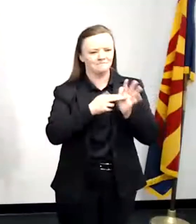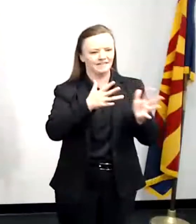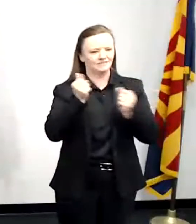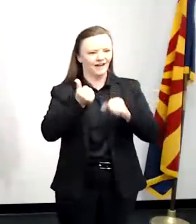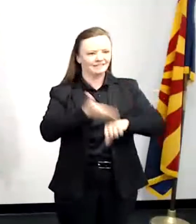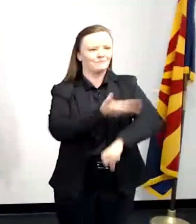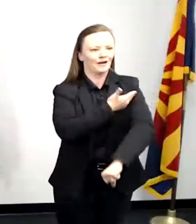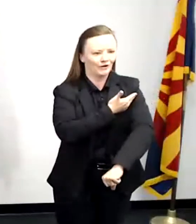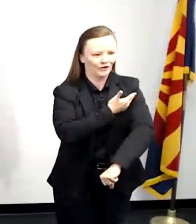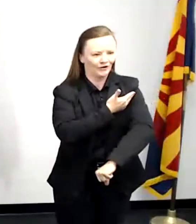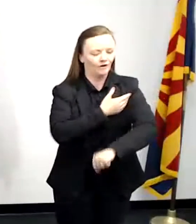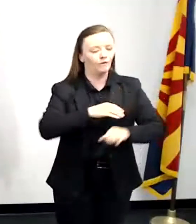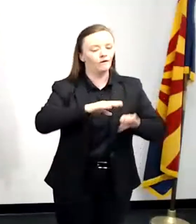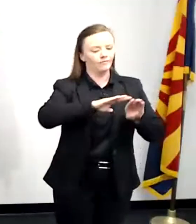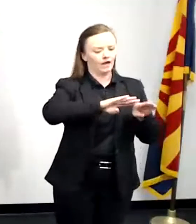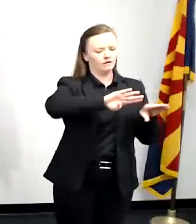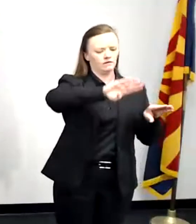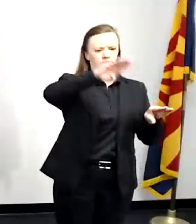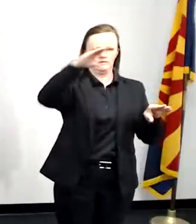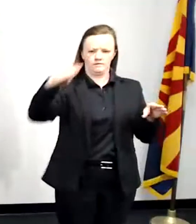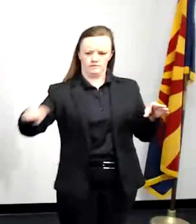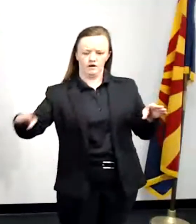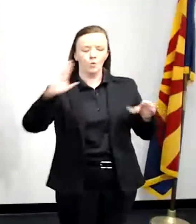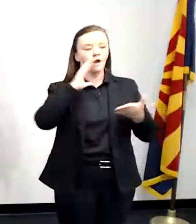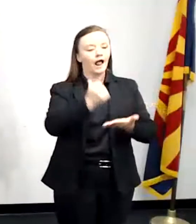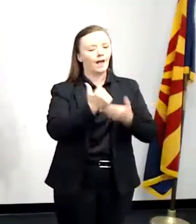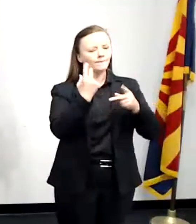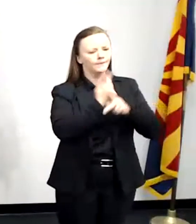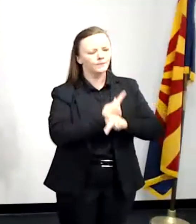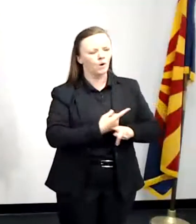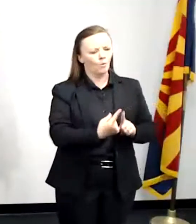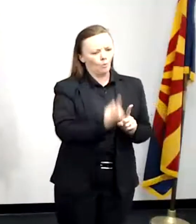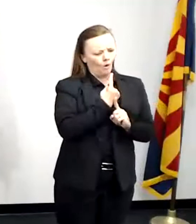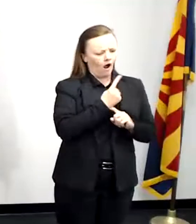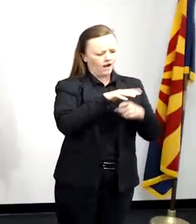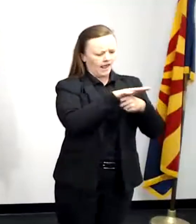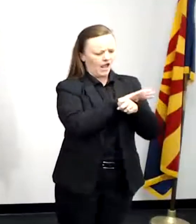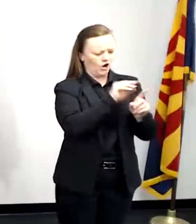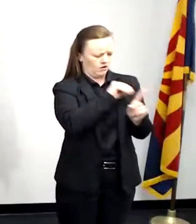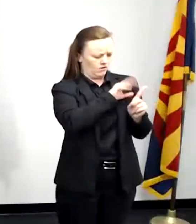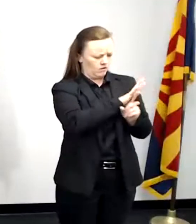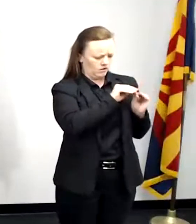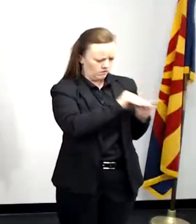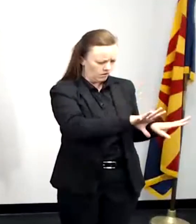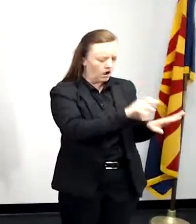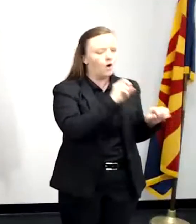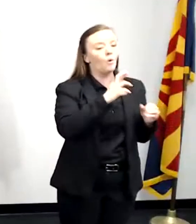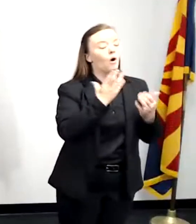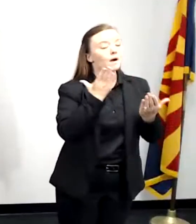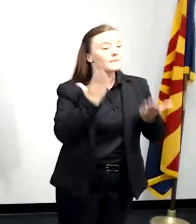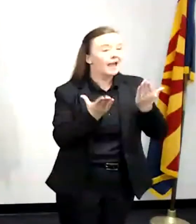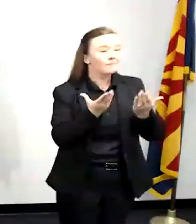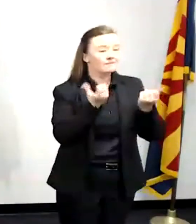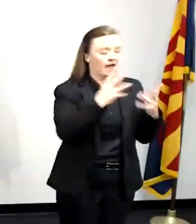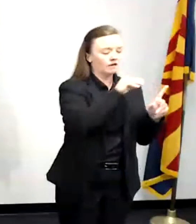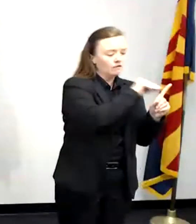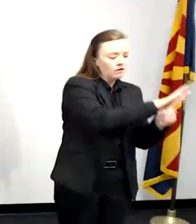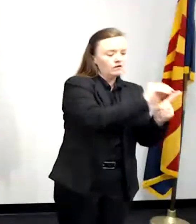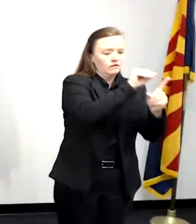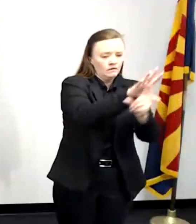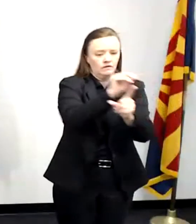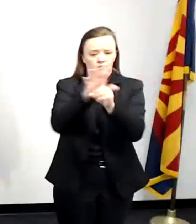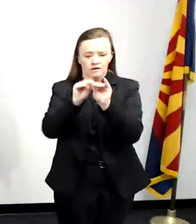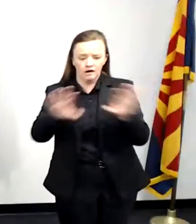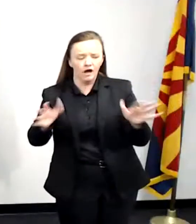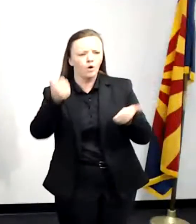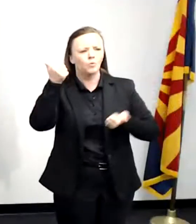overall shape tells me, is there a single source of this outbreak or are there many different potential sources? So what